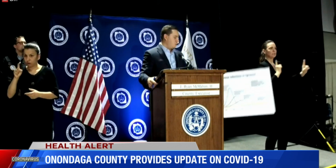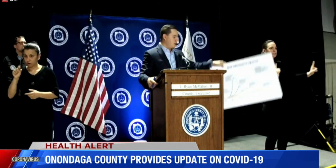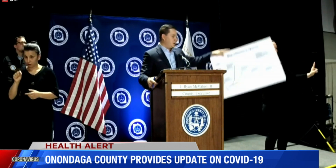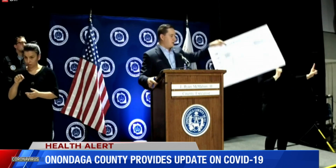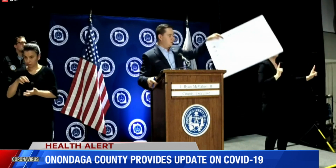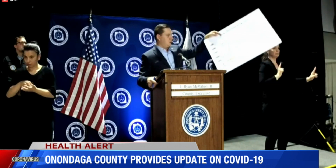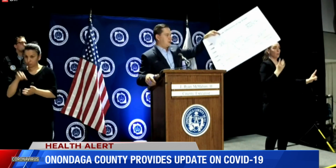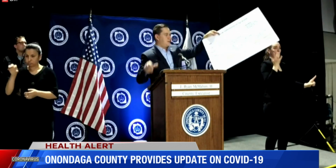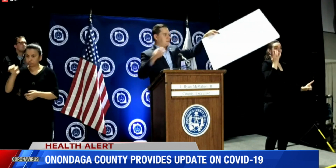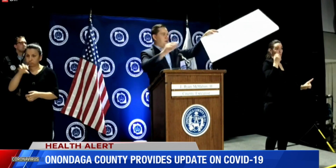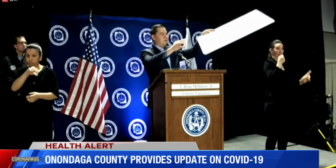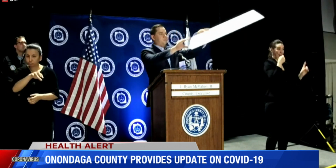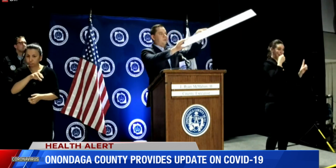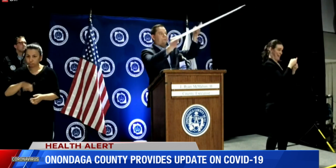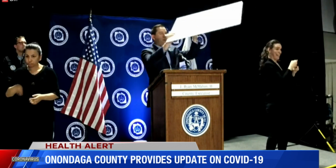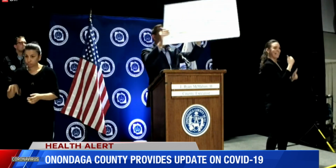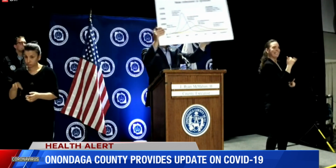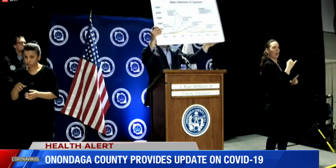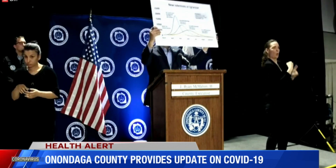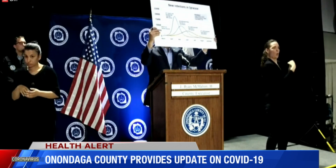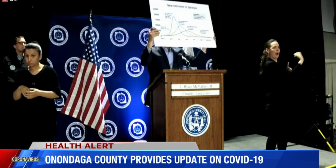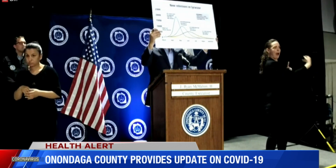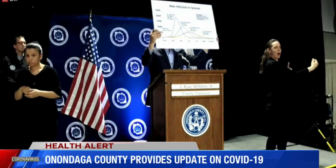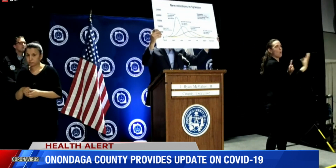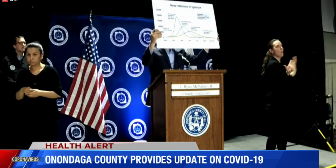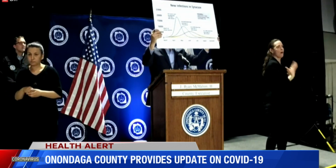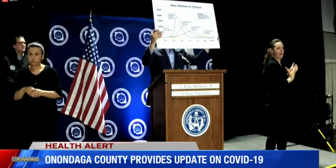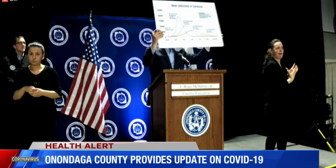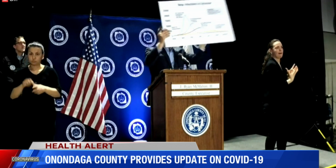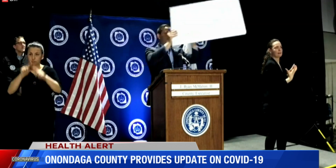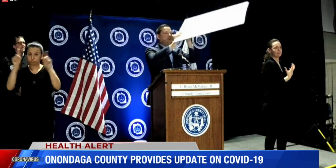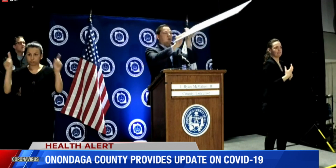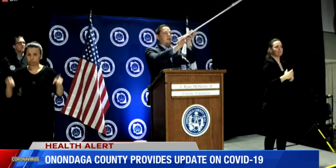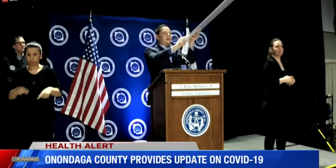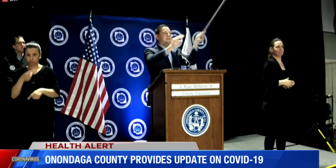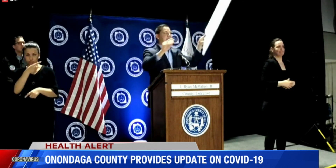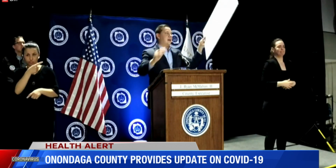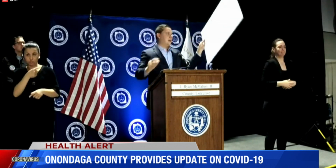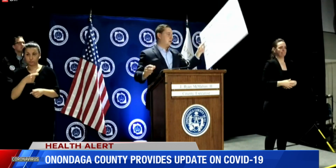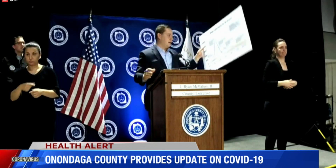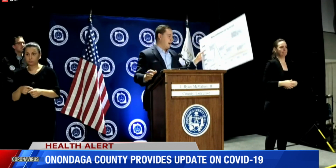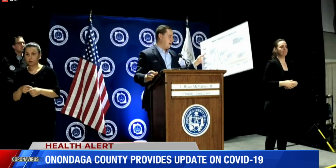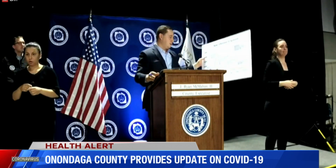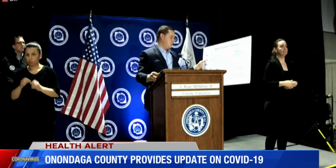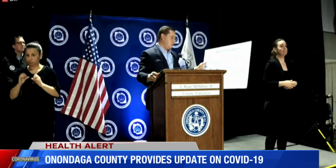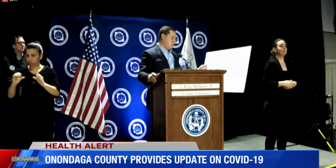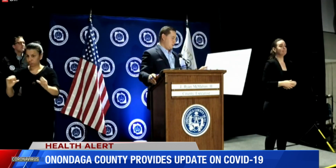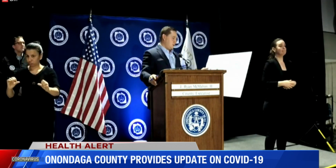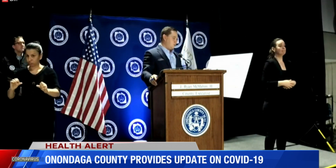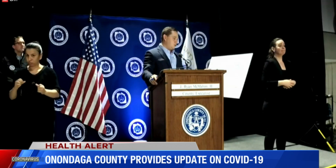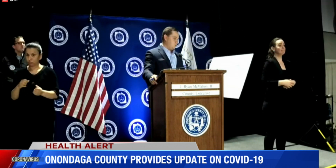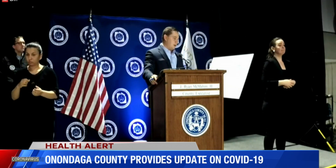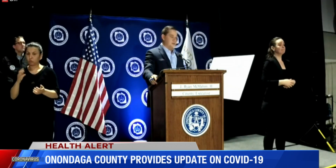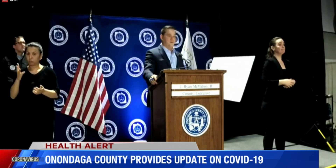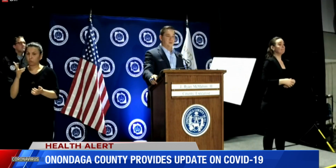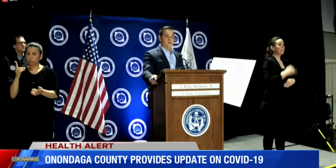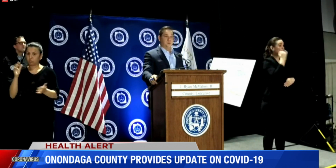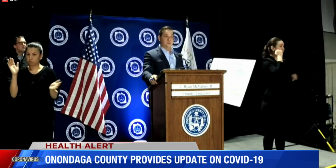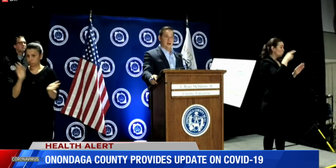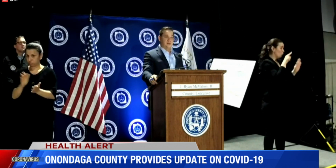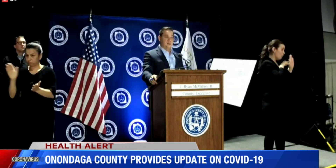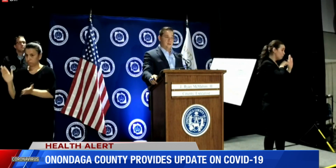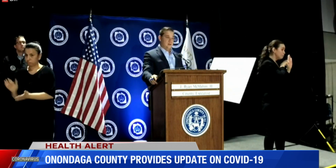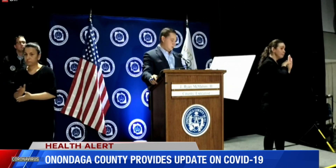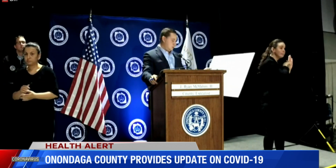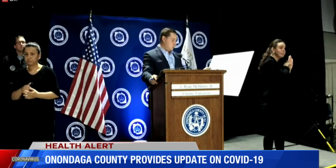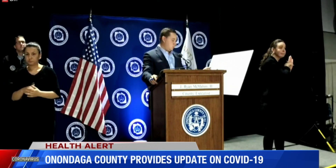And if we get, and I'll do it like this, right? Put it up like this, okay? If we get to that yellow line, if we do better than